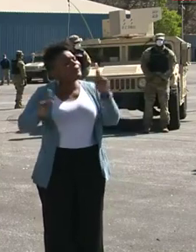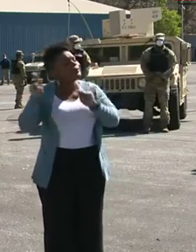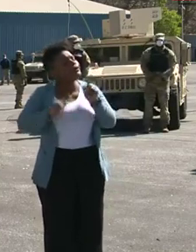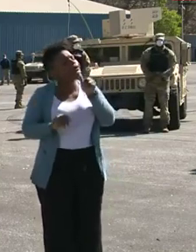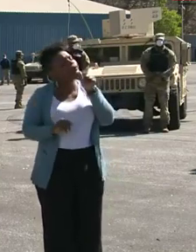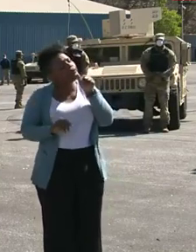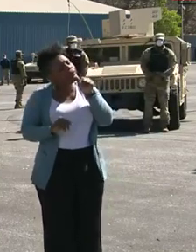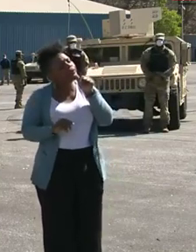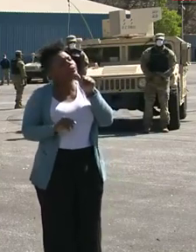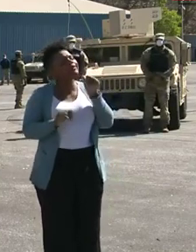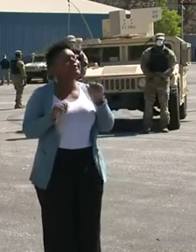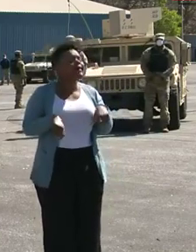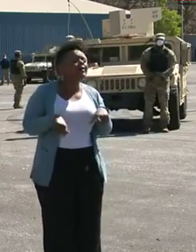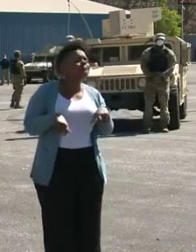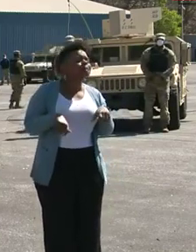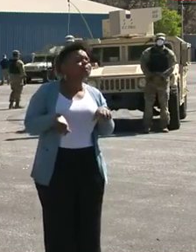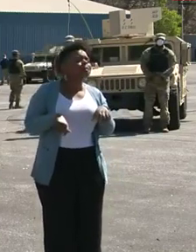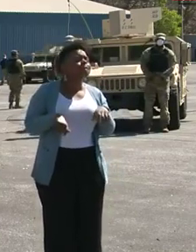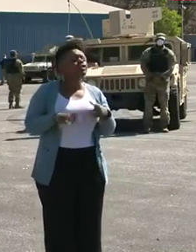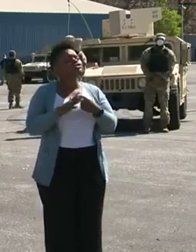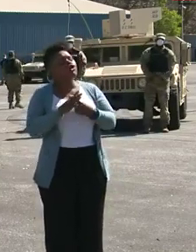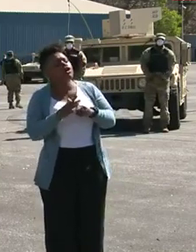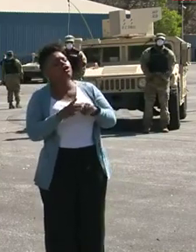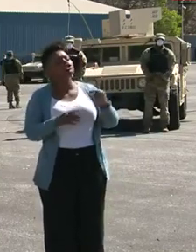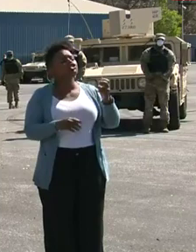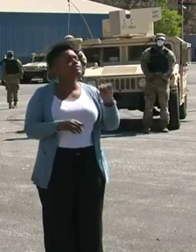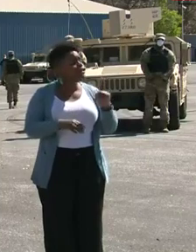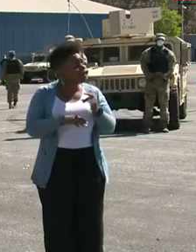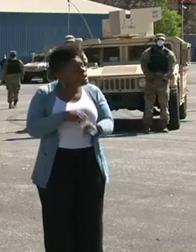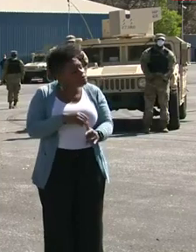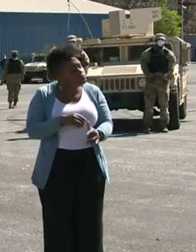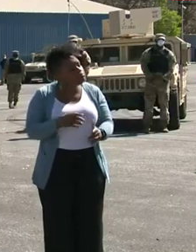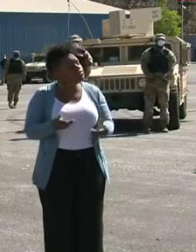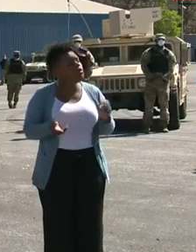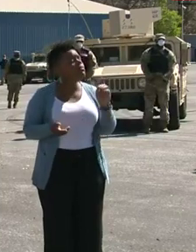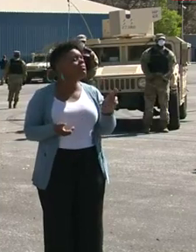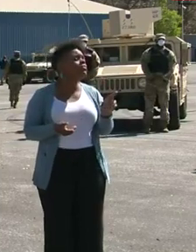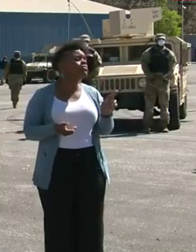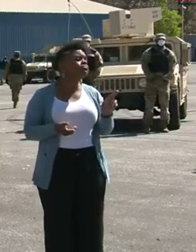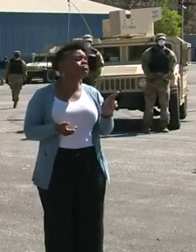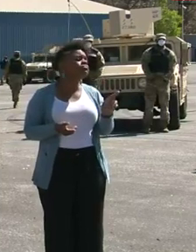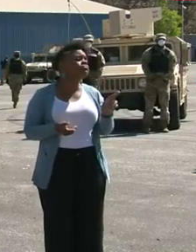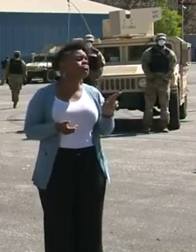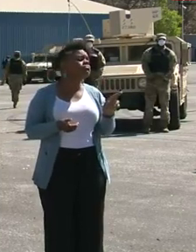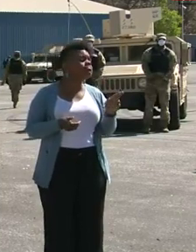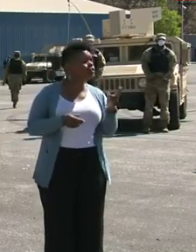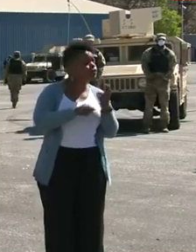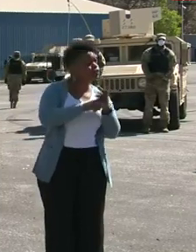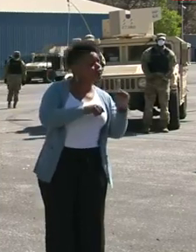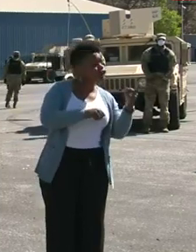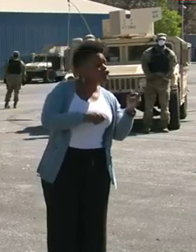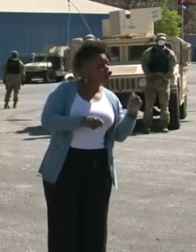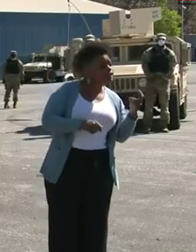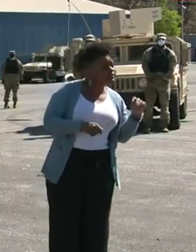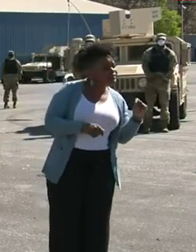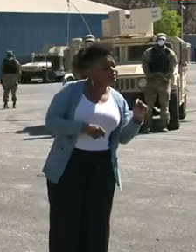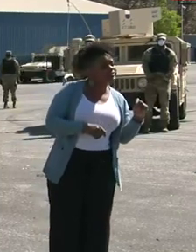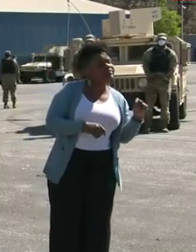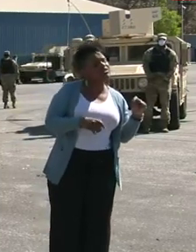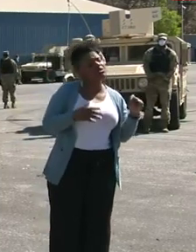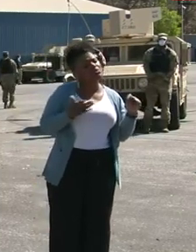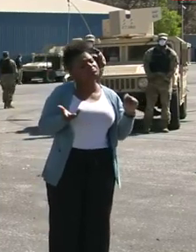a shift, may start a shift early. So they make use of the shifts before and after, let's say you're in that shift 1.